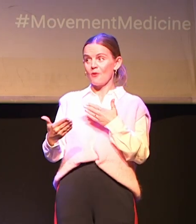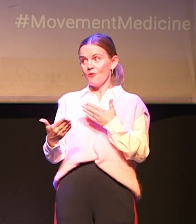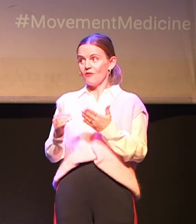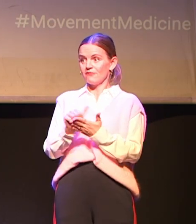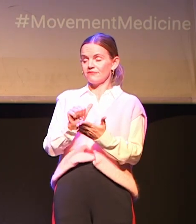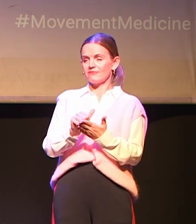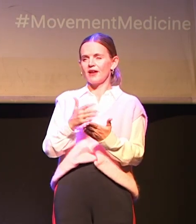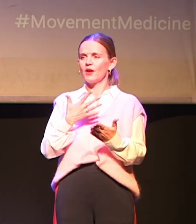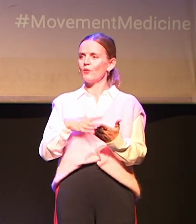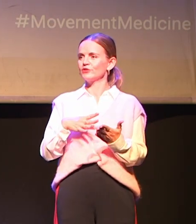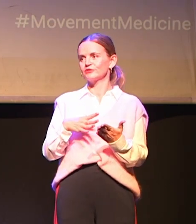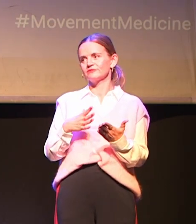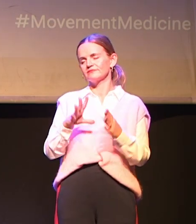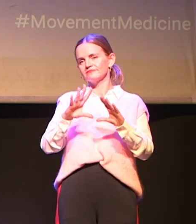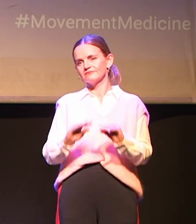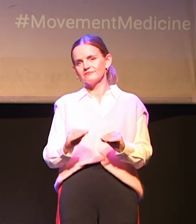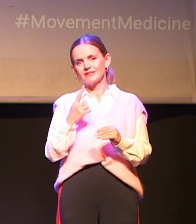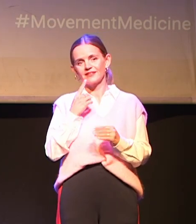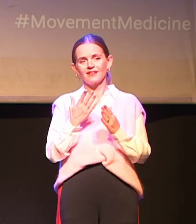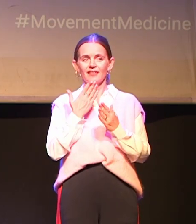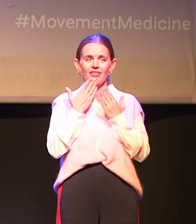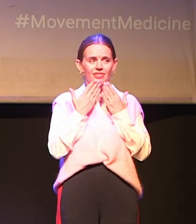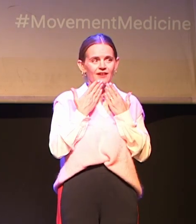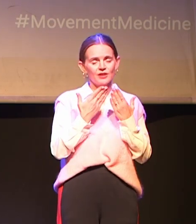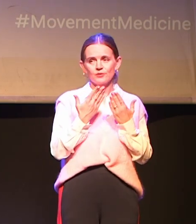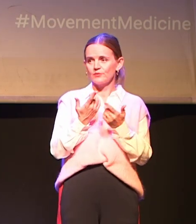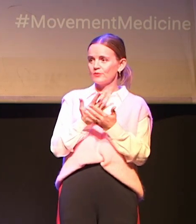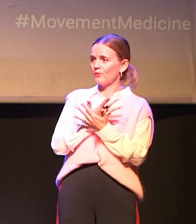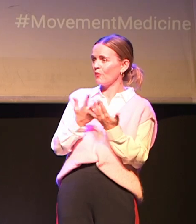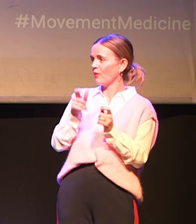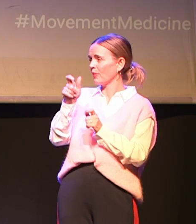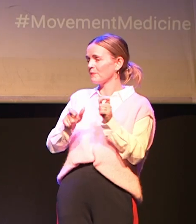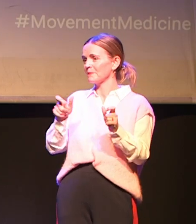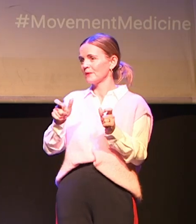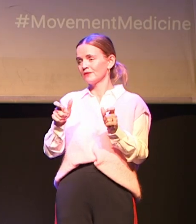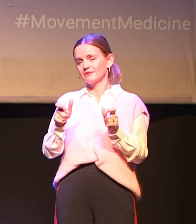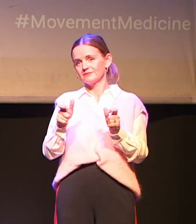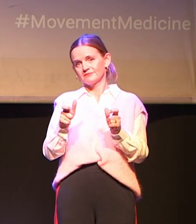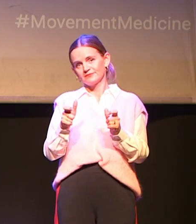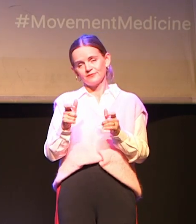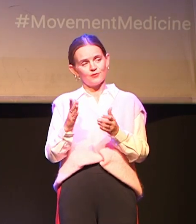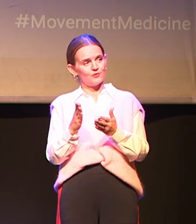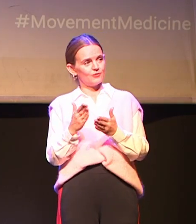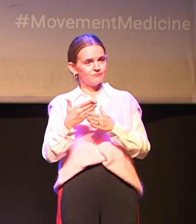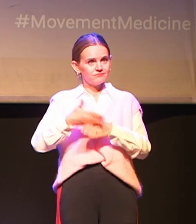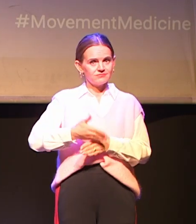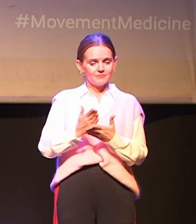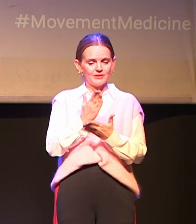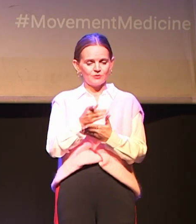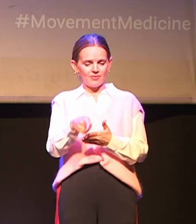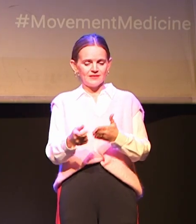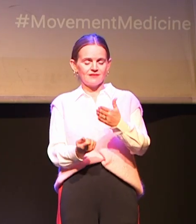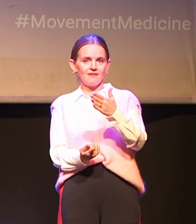to close with just gratitude for all the folks that made this happen. So, Prentis, do you want to say anything about where people can follow up from